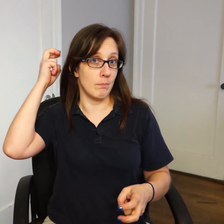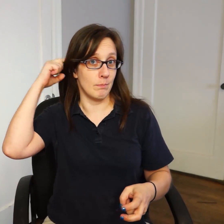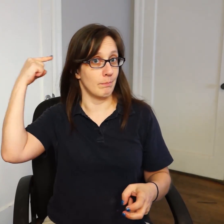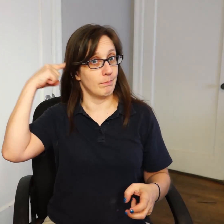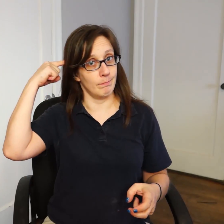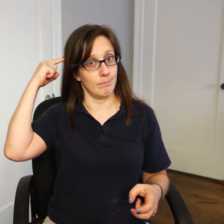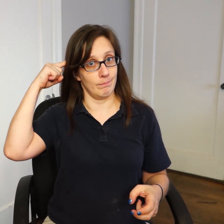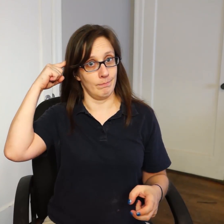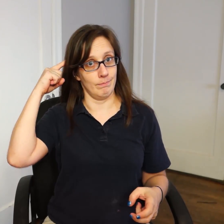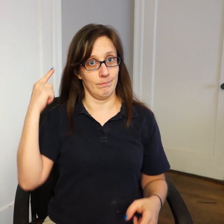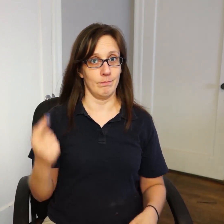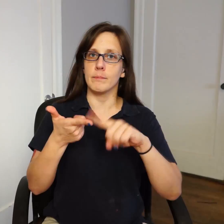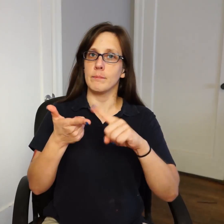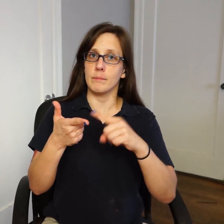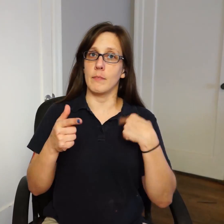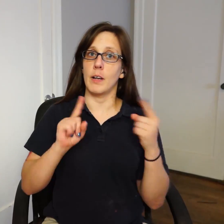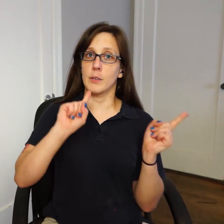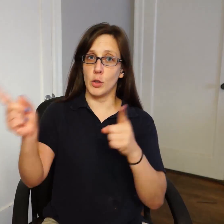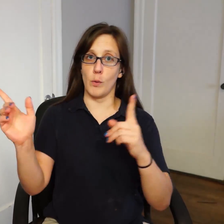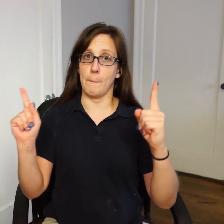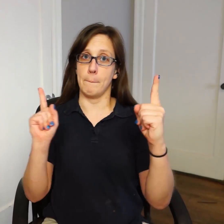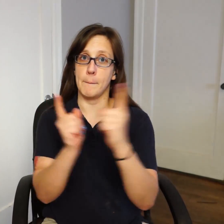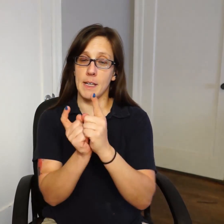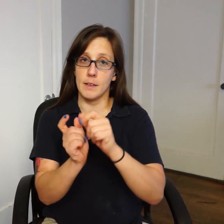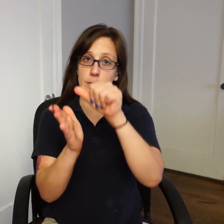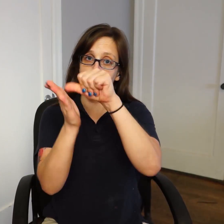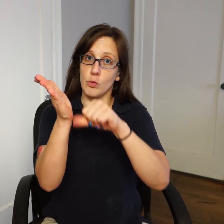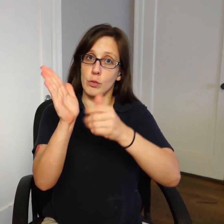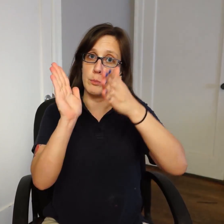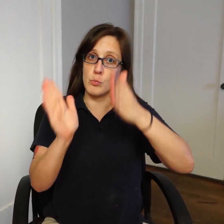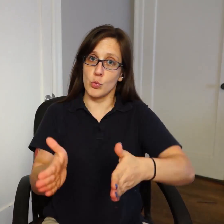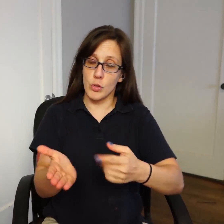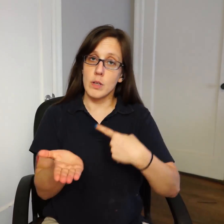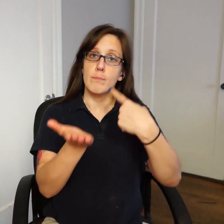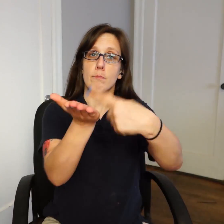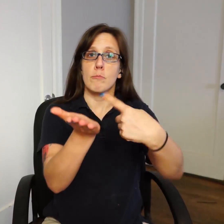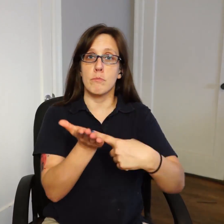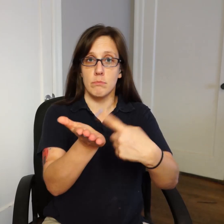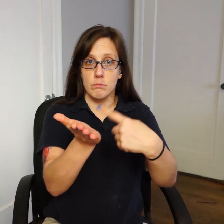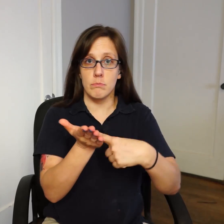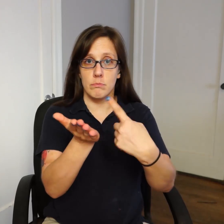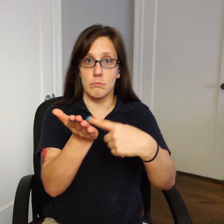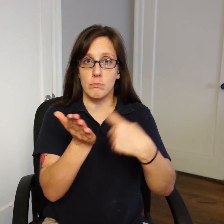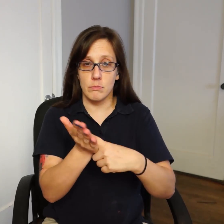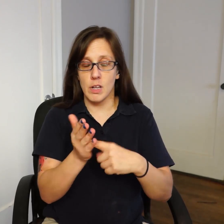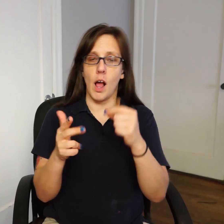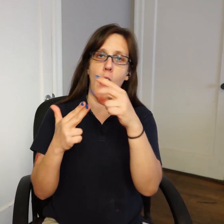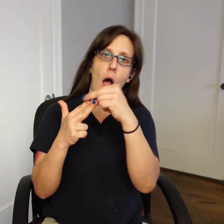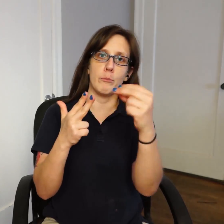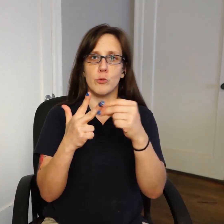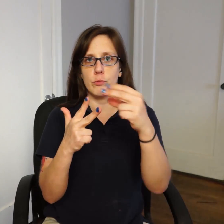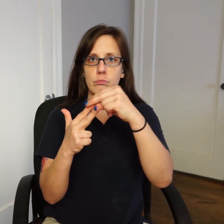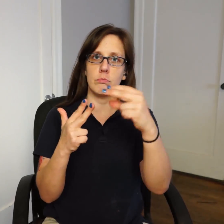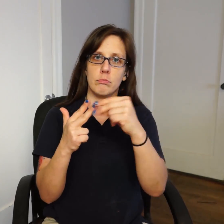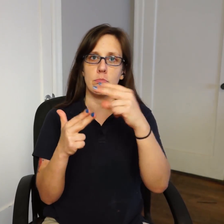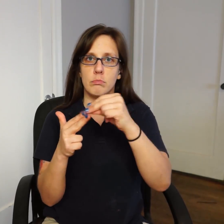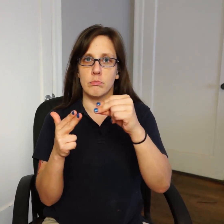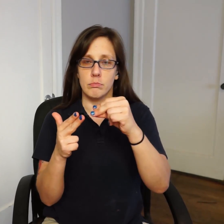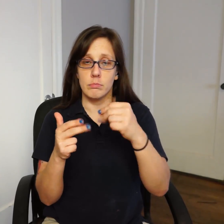put the implant in my right ear. The second thing that I need to do is go and meet with a surgeon and discuss the different